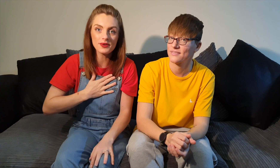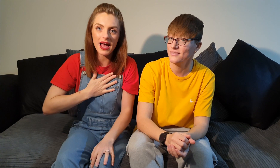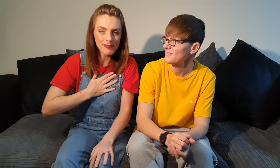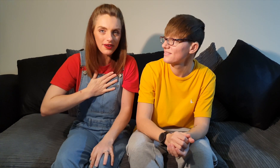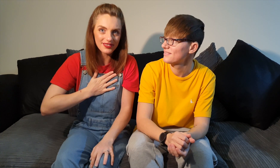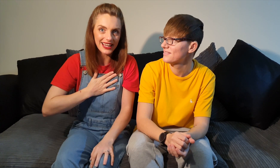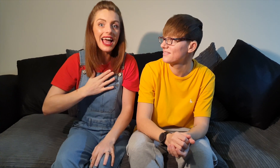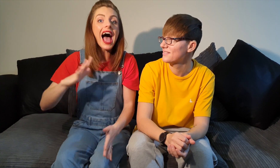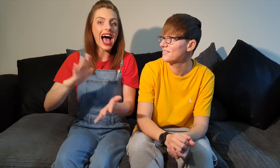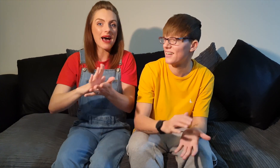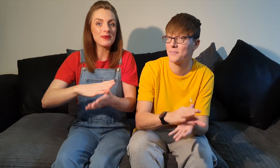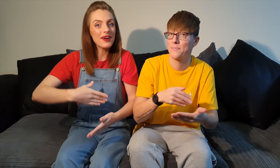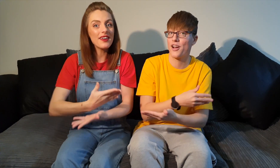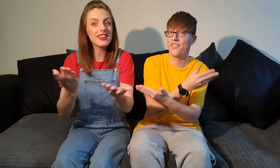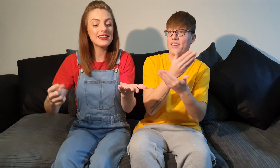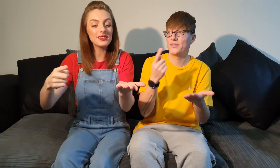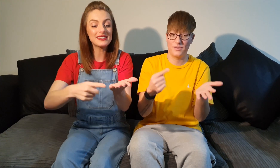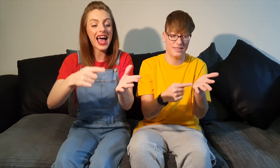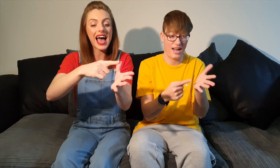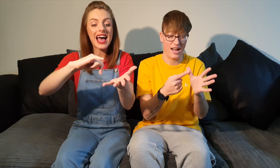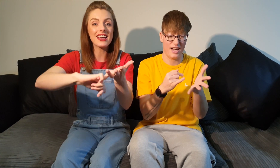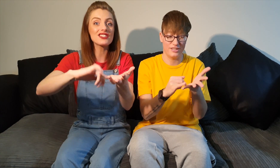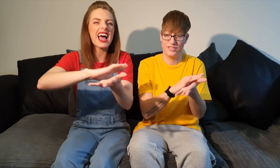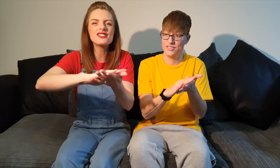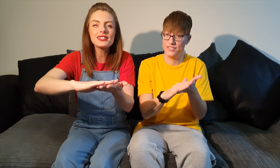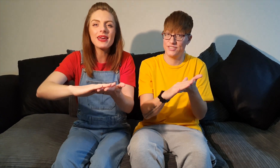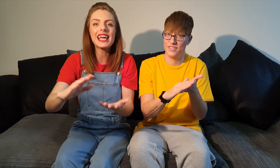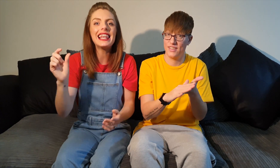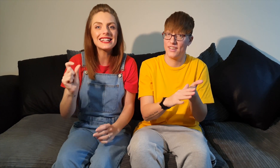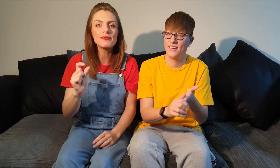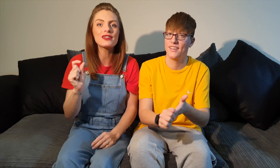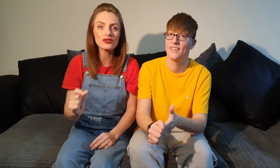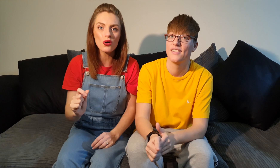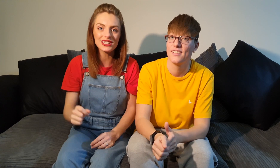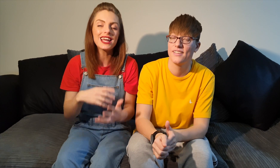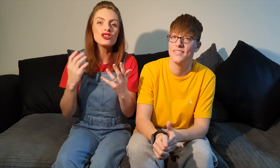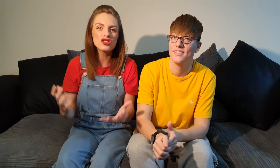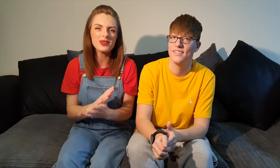my birthday, happy birthday to Tash. I just make it a little bit shorter so